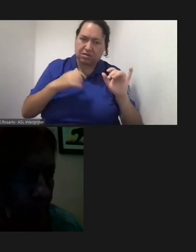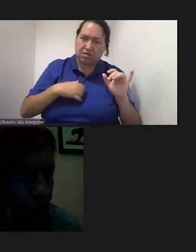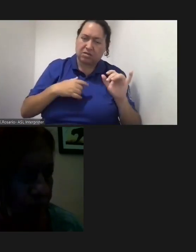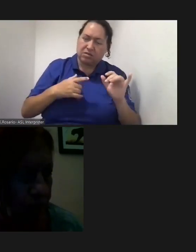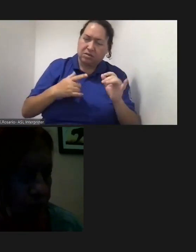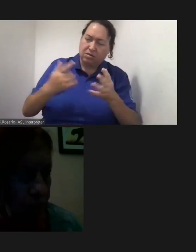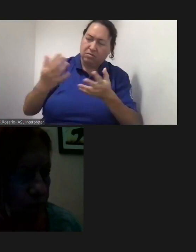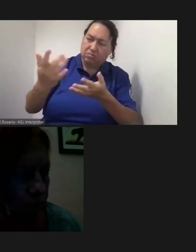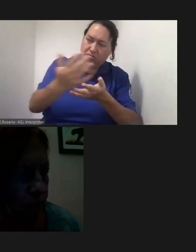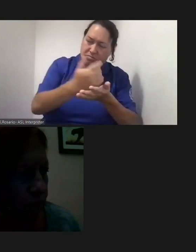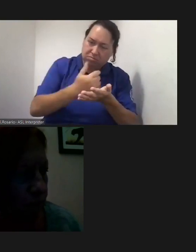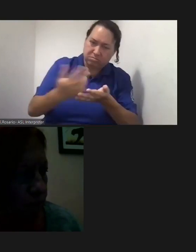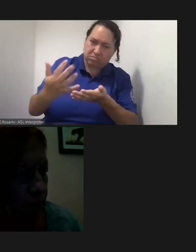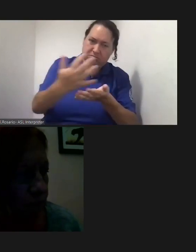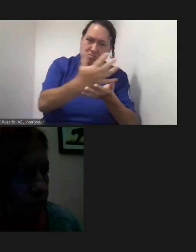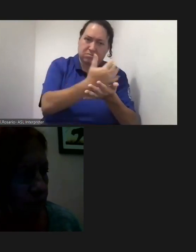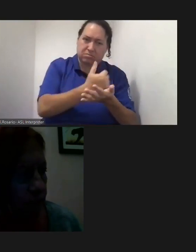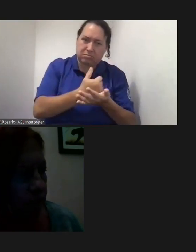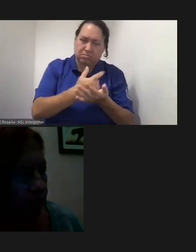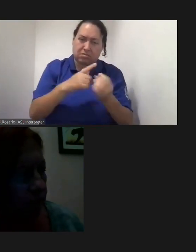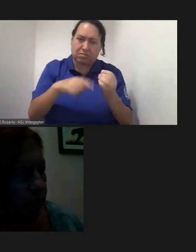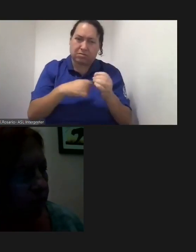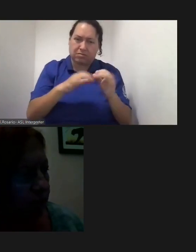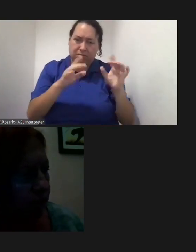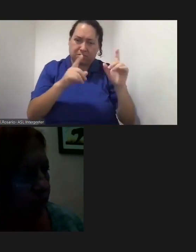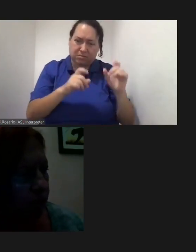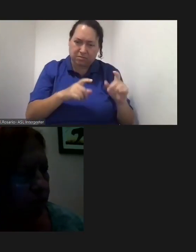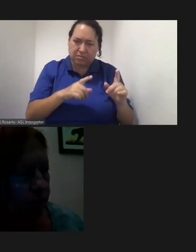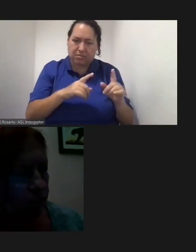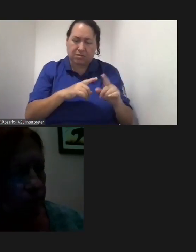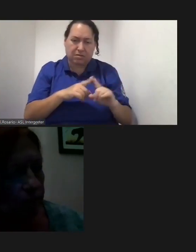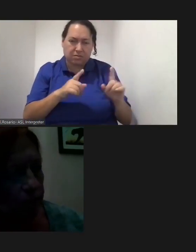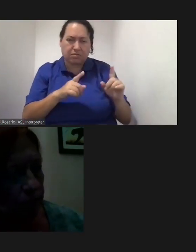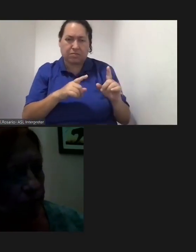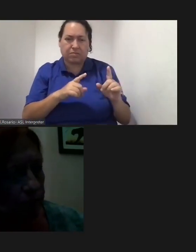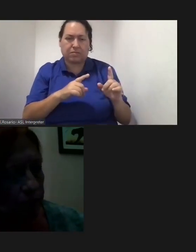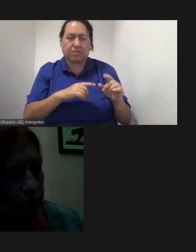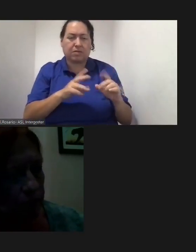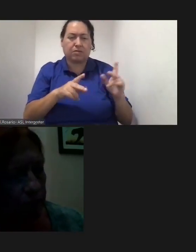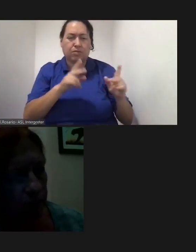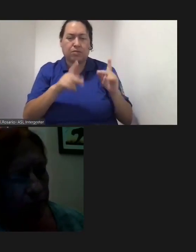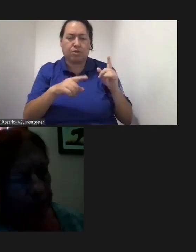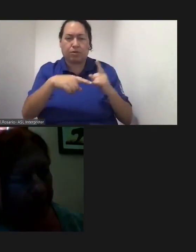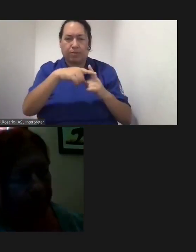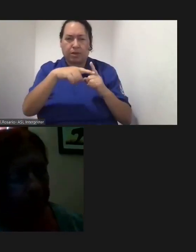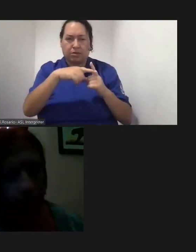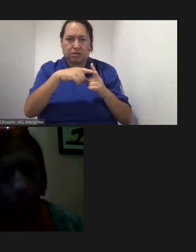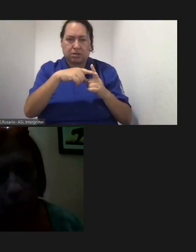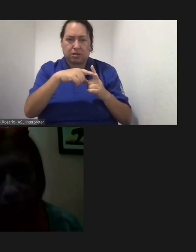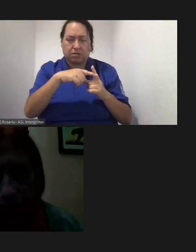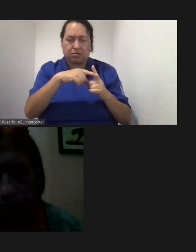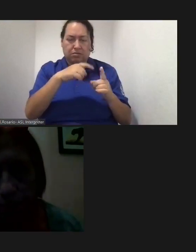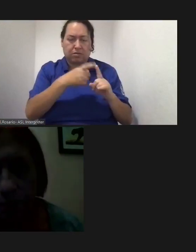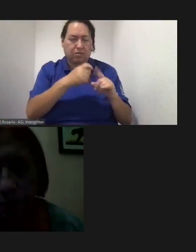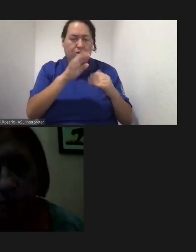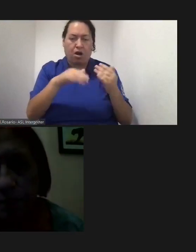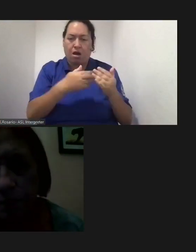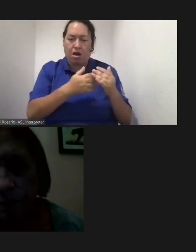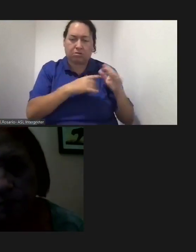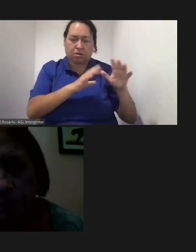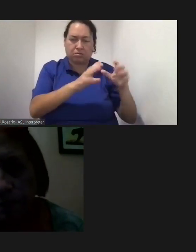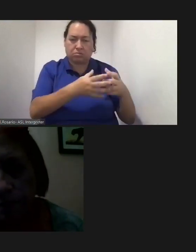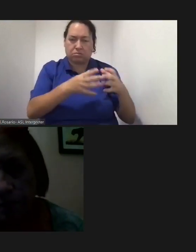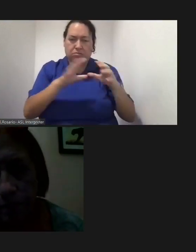all those who have been tested overall, but as of those that are positive from all these clusters combined, there